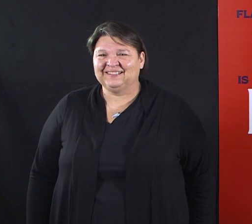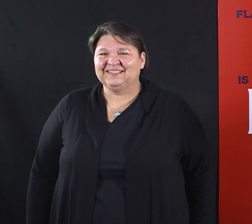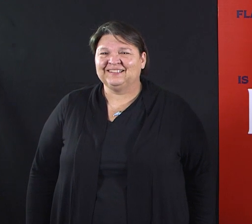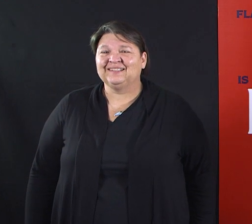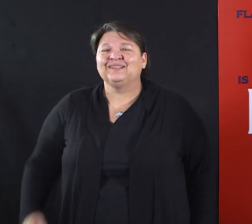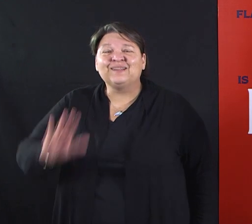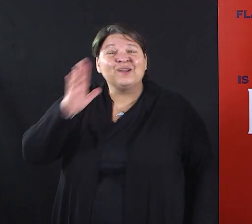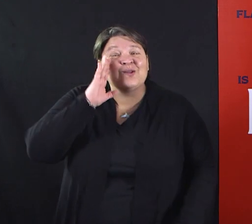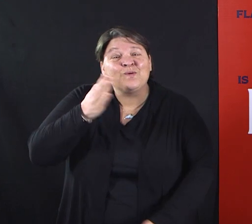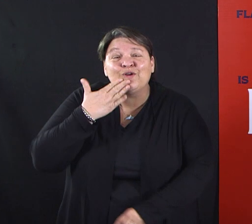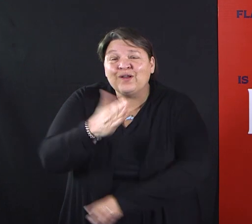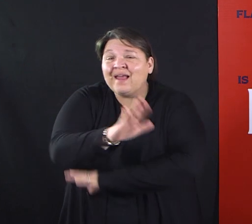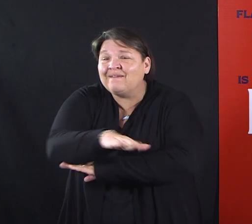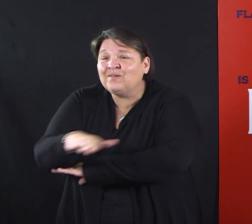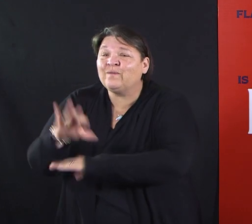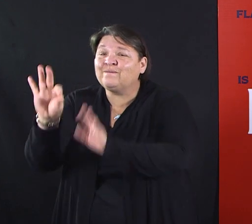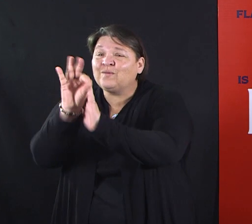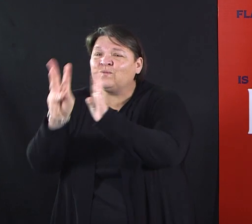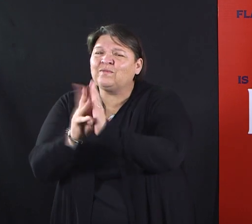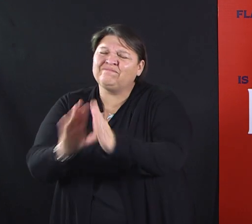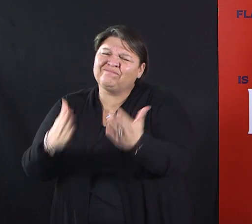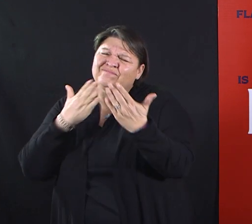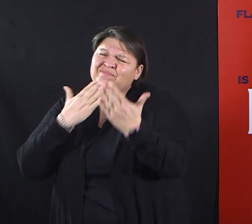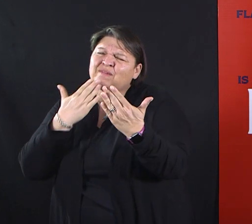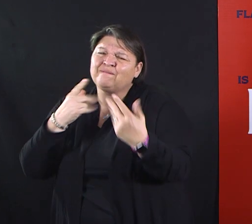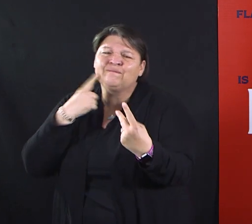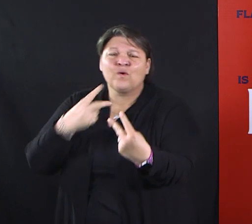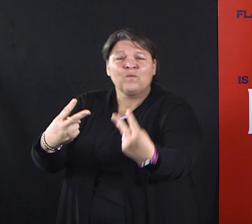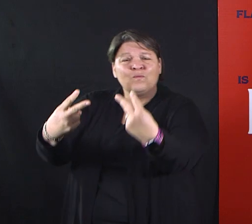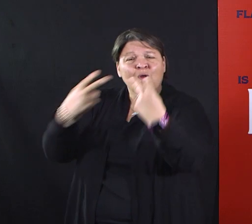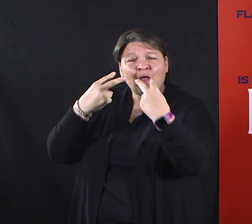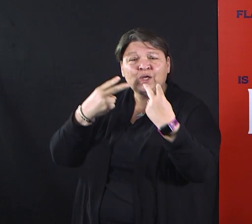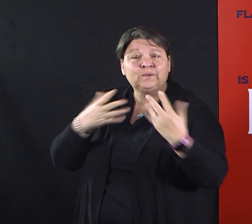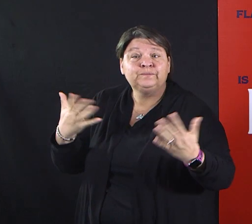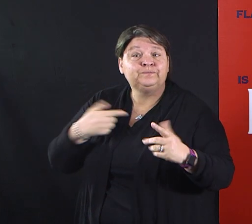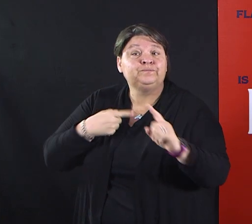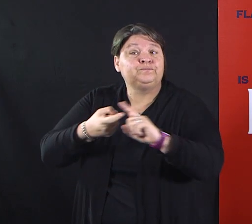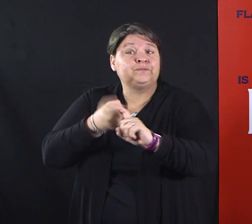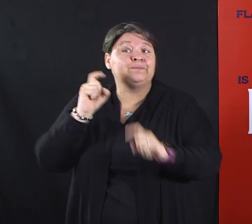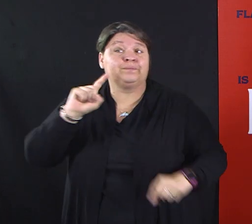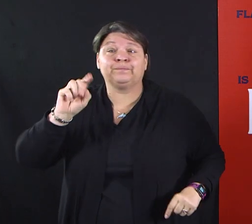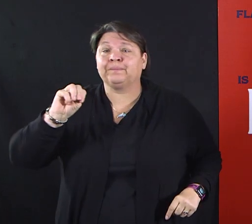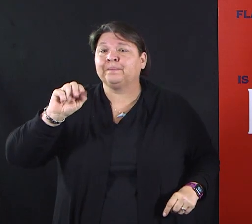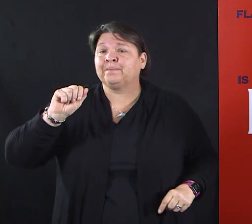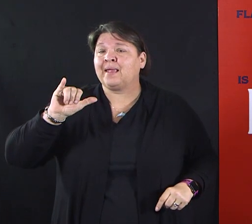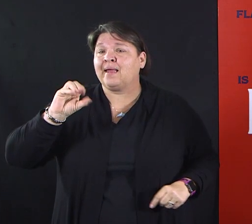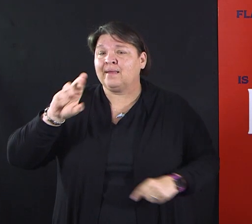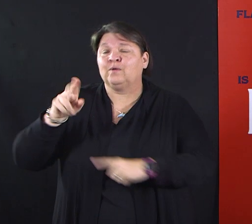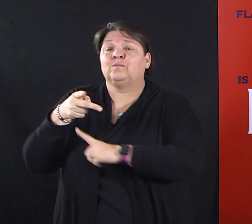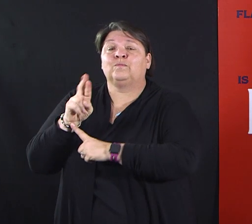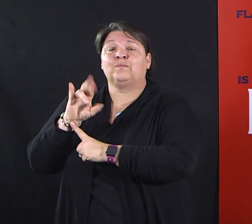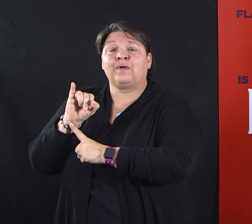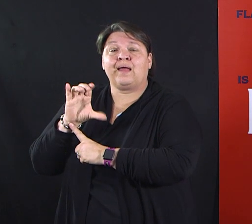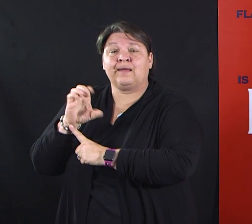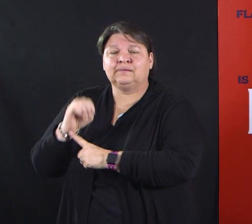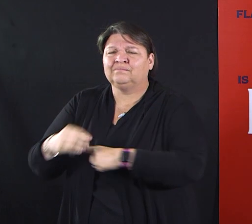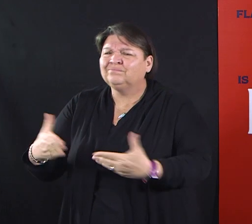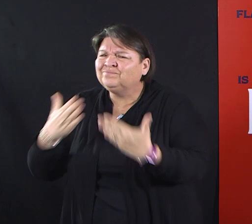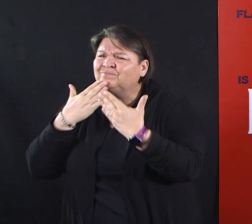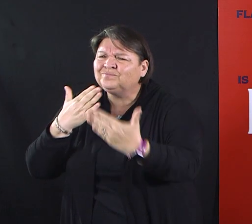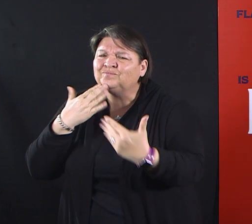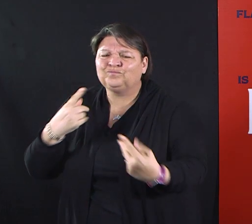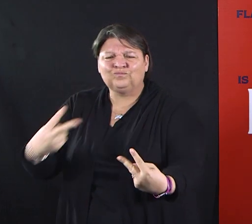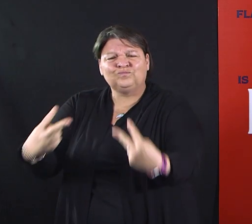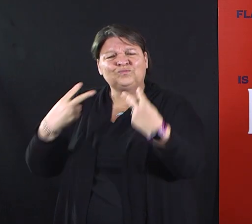Good afternoon, Fort Worth, and thanks for tuning in. On behalf of Mayor Price and the leadership of the City of Fort Worth, I thank you for taking the time today to be with us. The